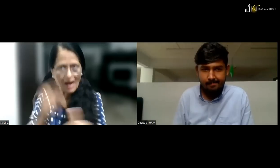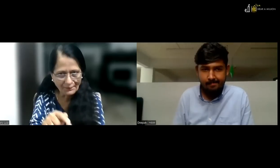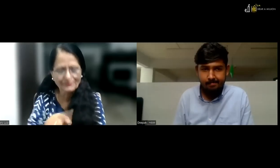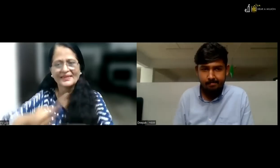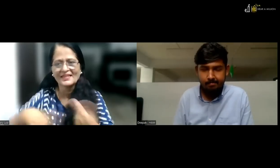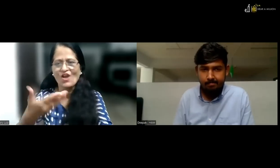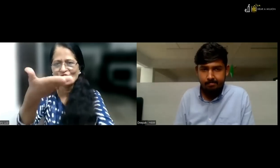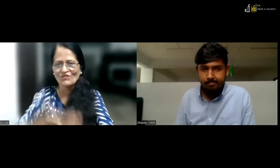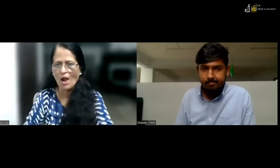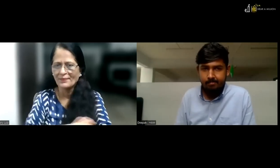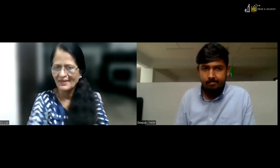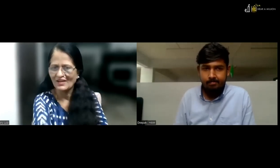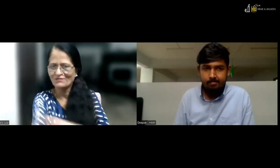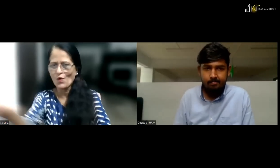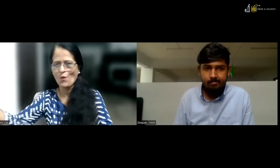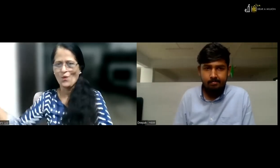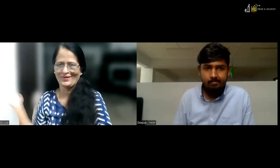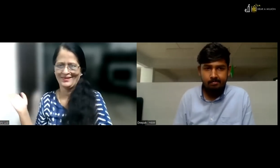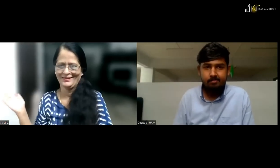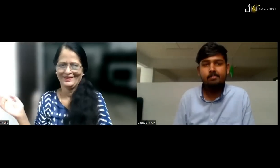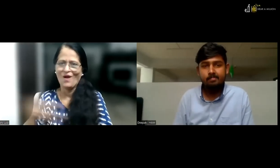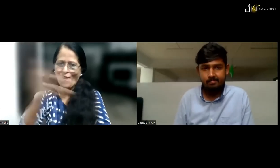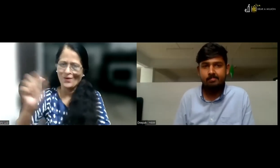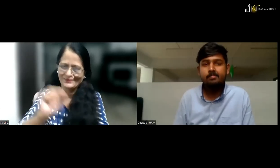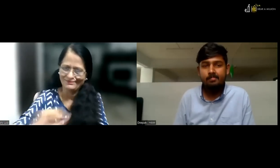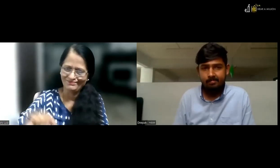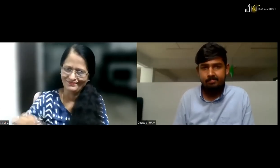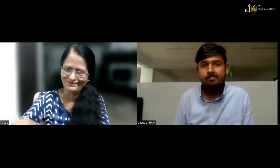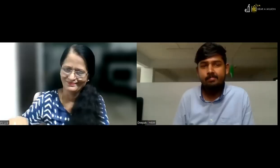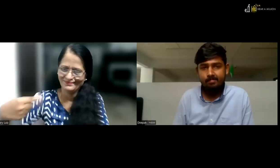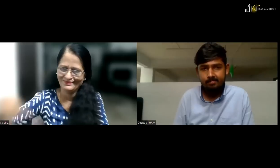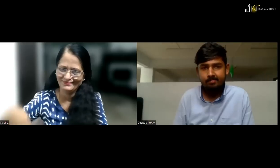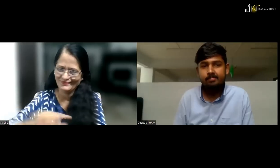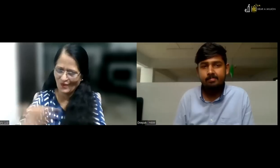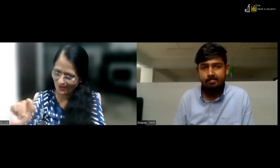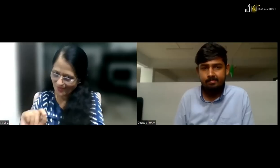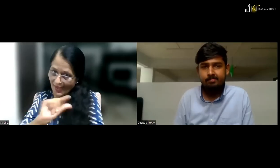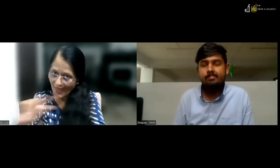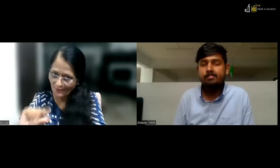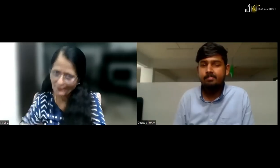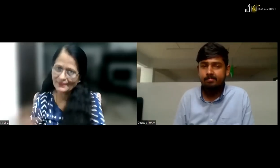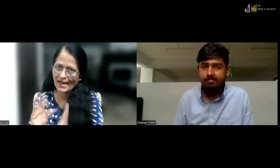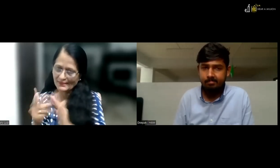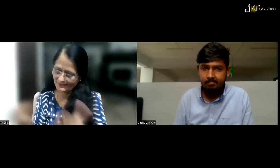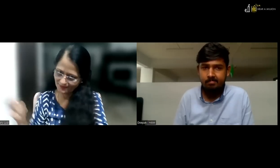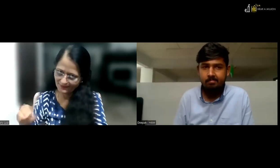the request letter to them, and the principal just share this complete information and make everyone a student,